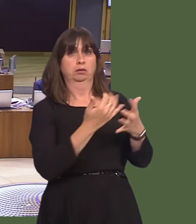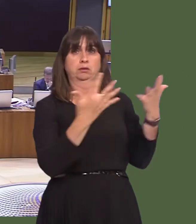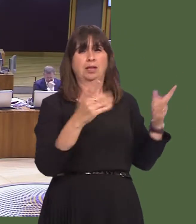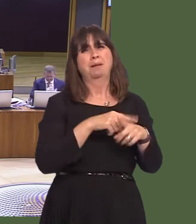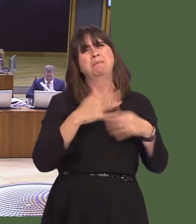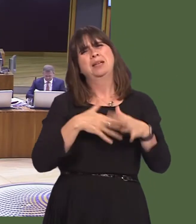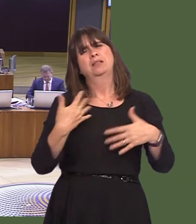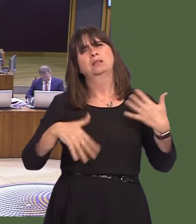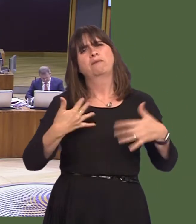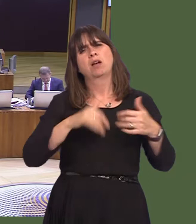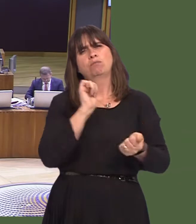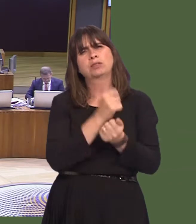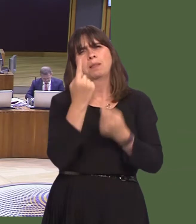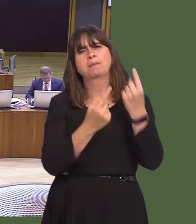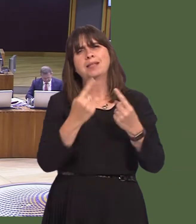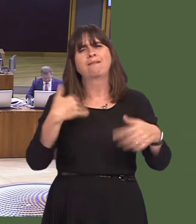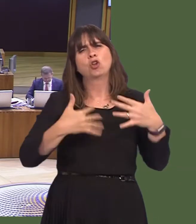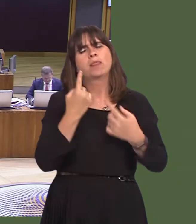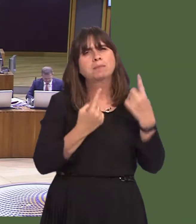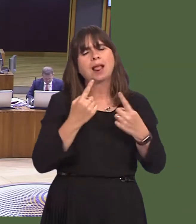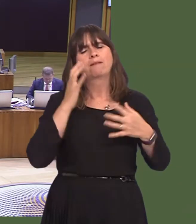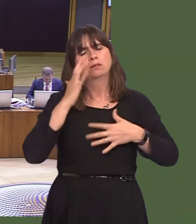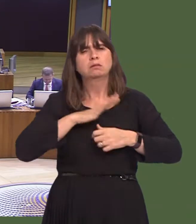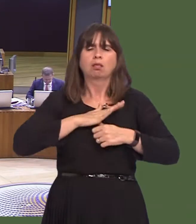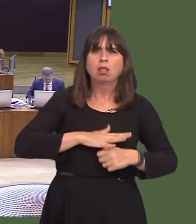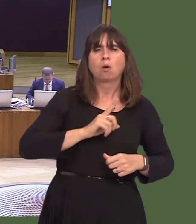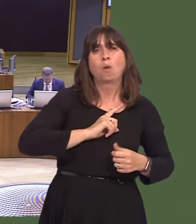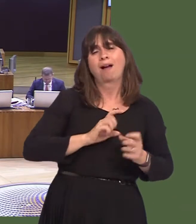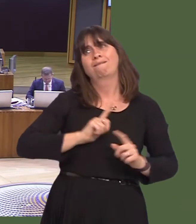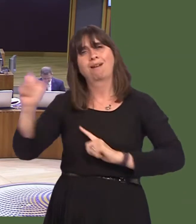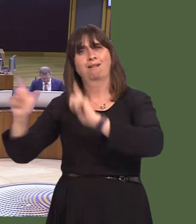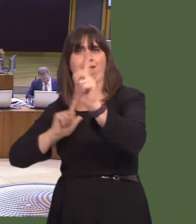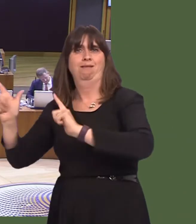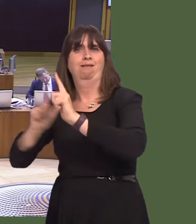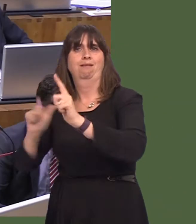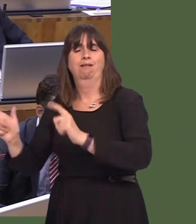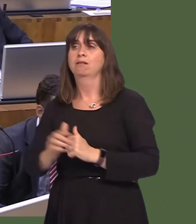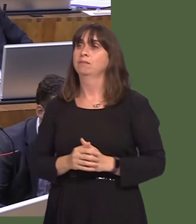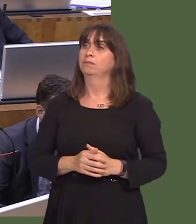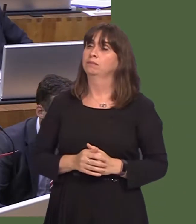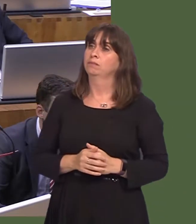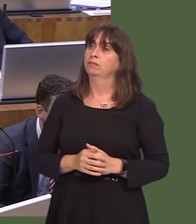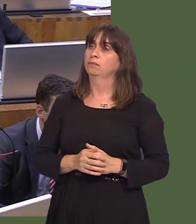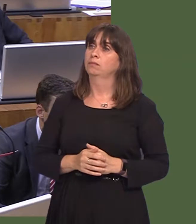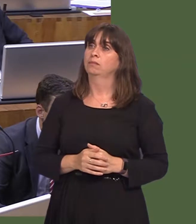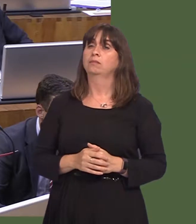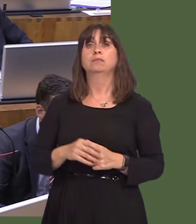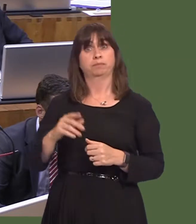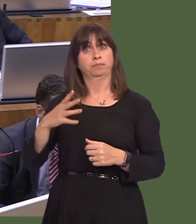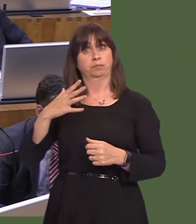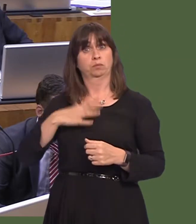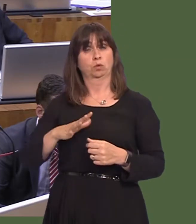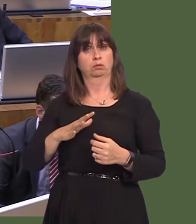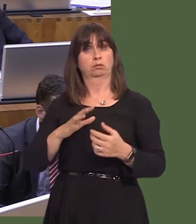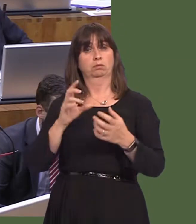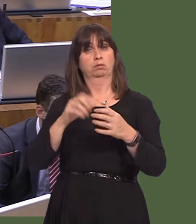of prisoners, and to house prisoners closer to home in relation to rehabilitation? Well, we do think the devolution of prisons, along with the rest